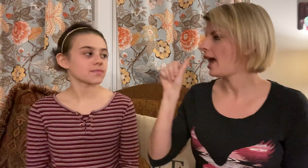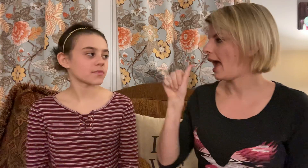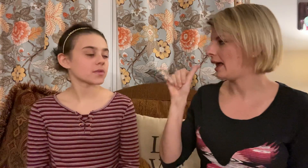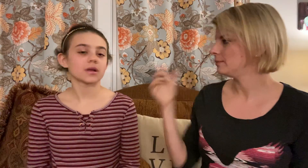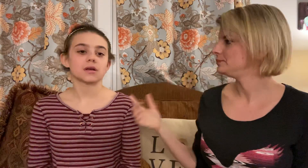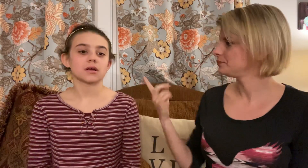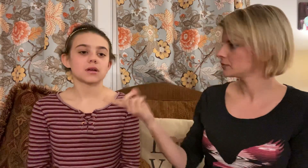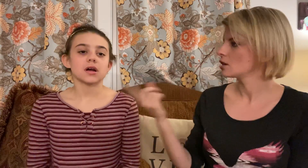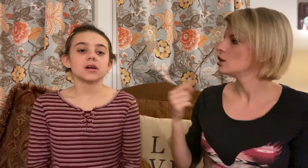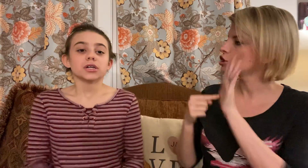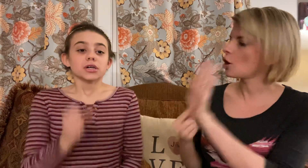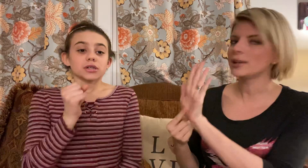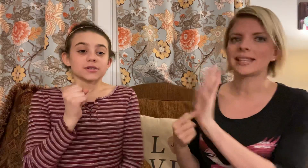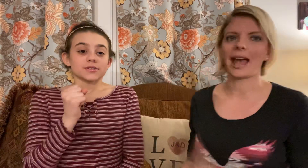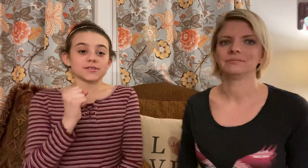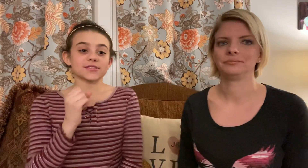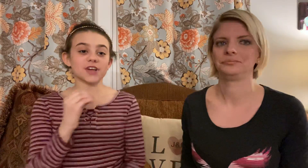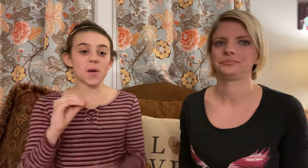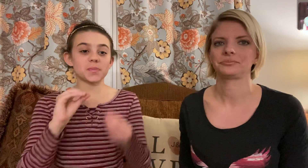A. Show us A.